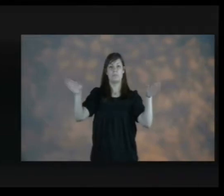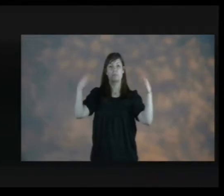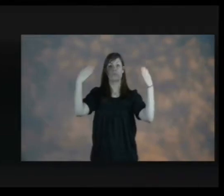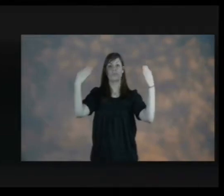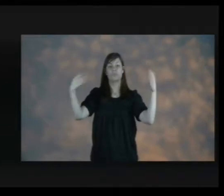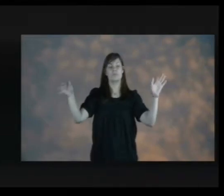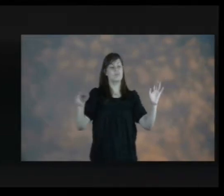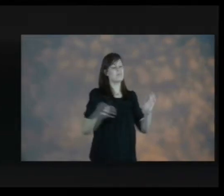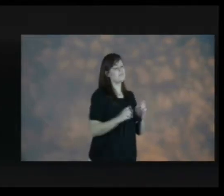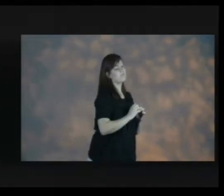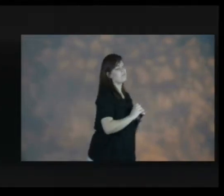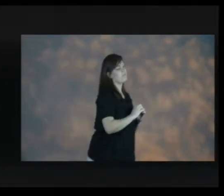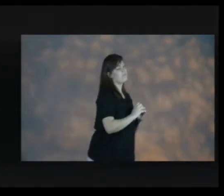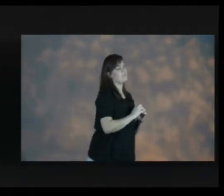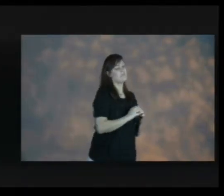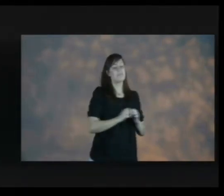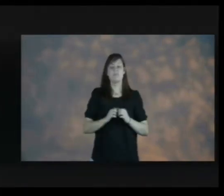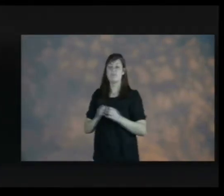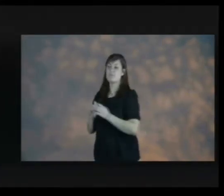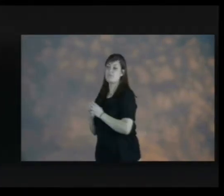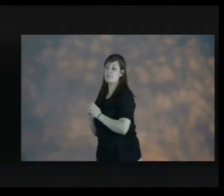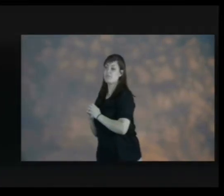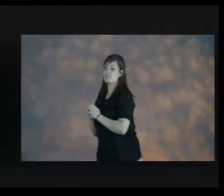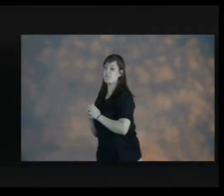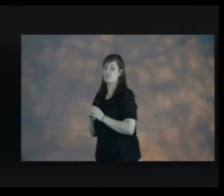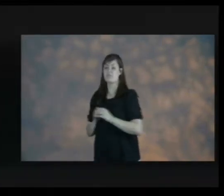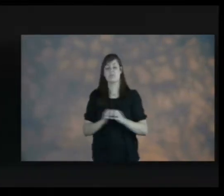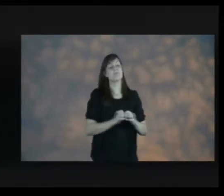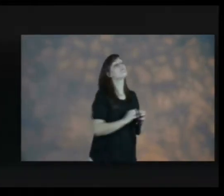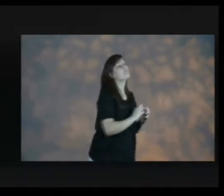This is not a deaf person. This is a student, but she's redoing the